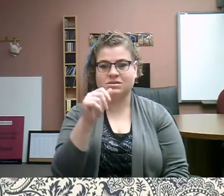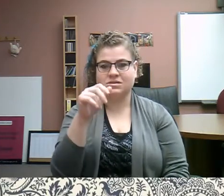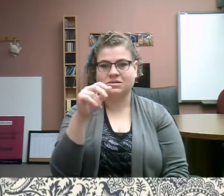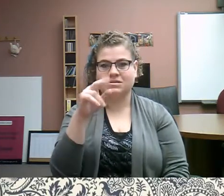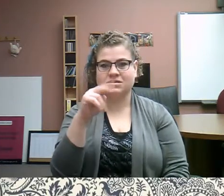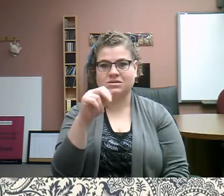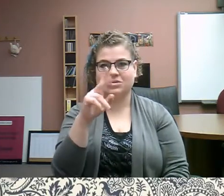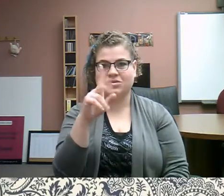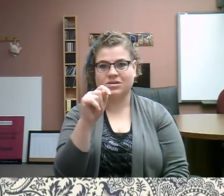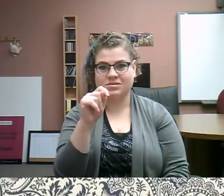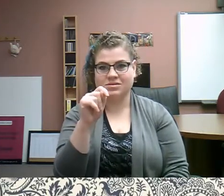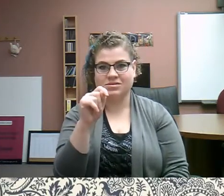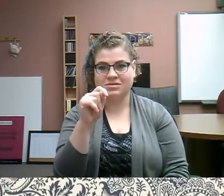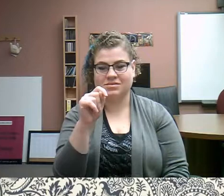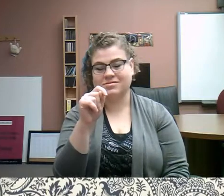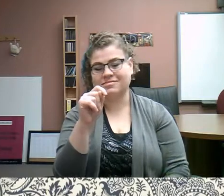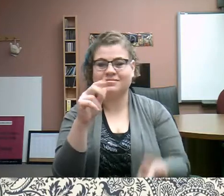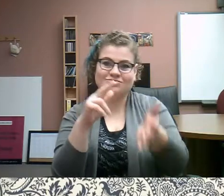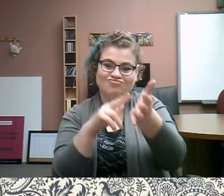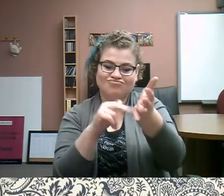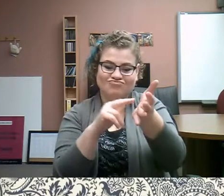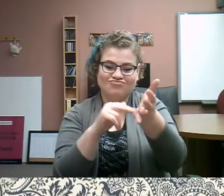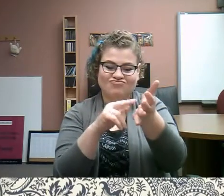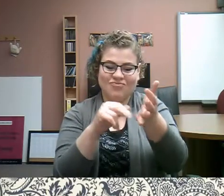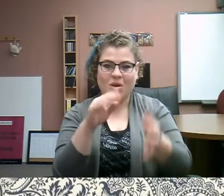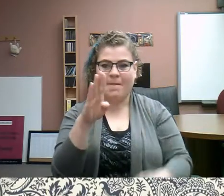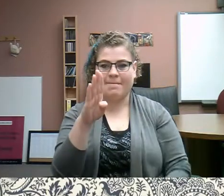Really, that's a sign for nut.